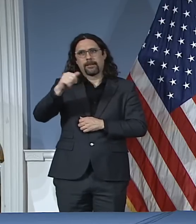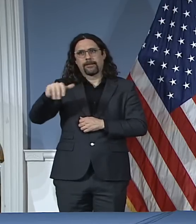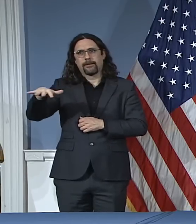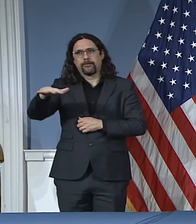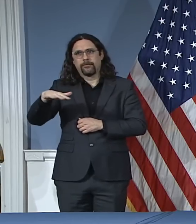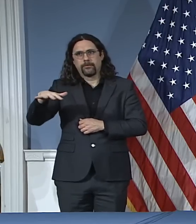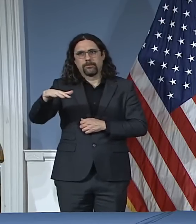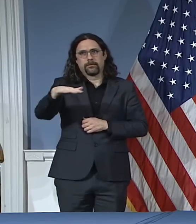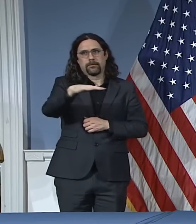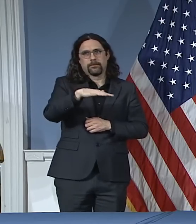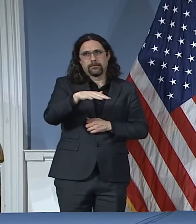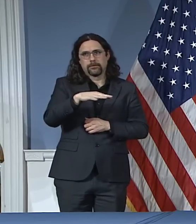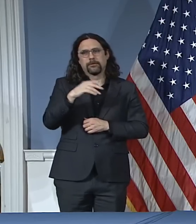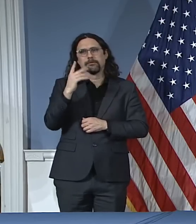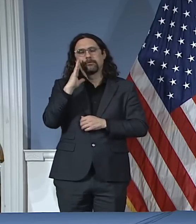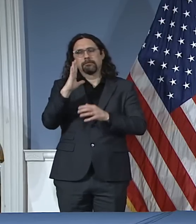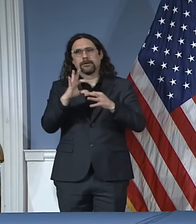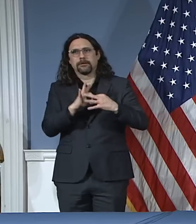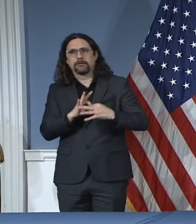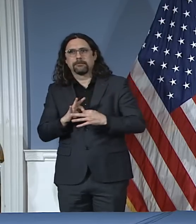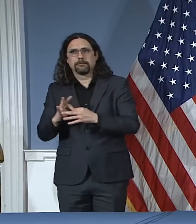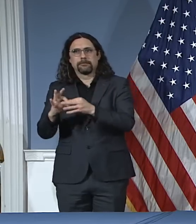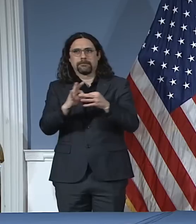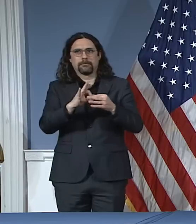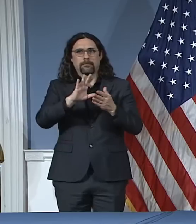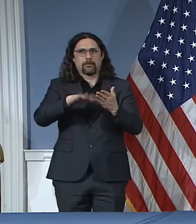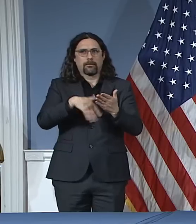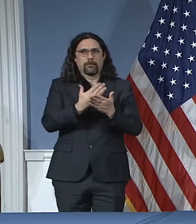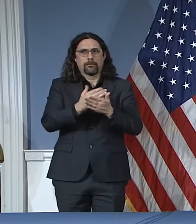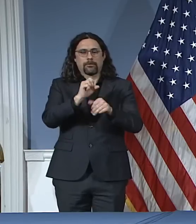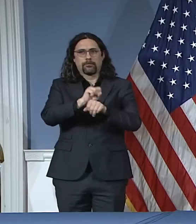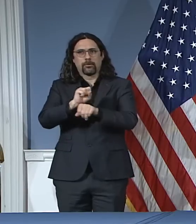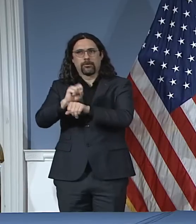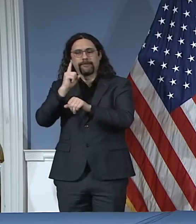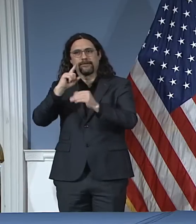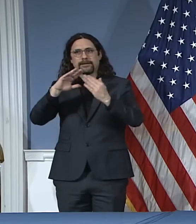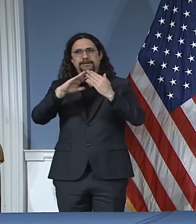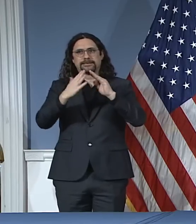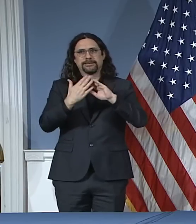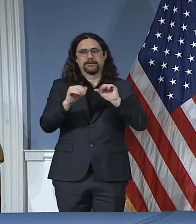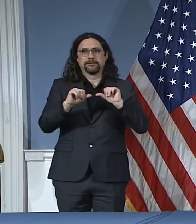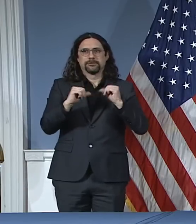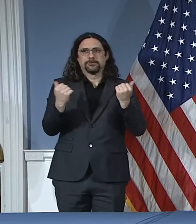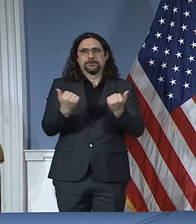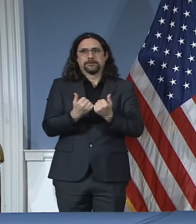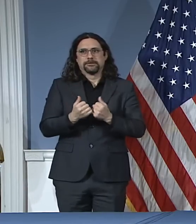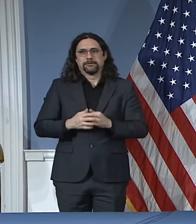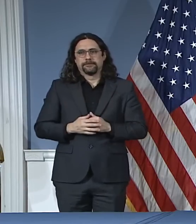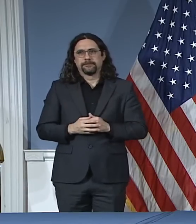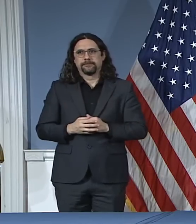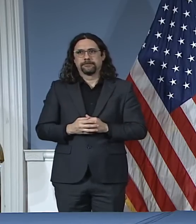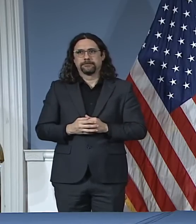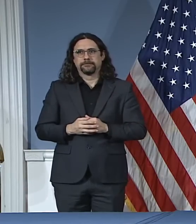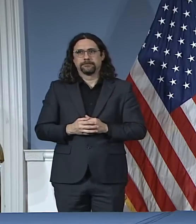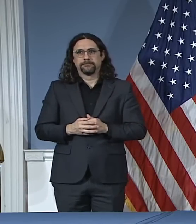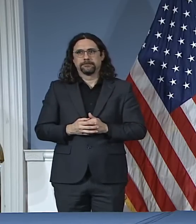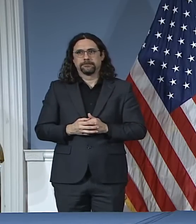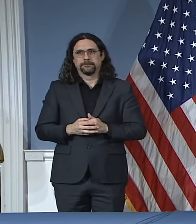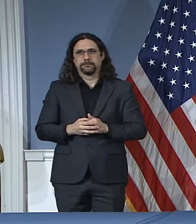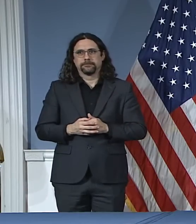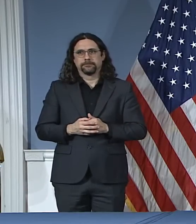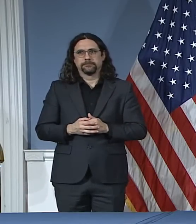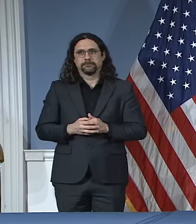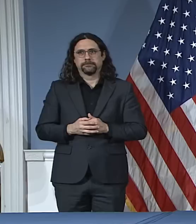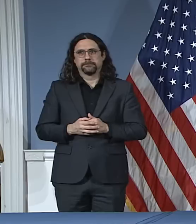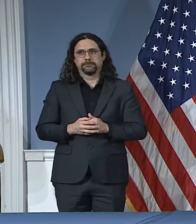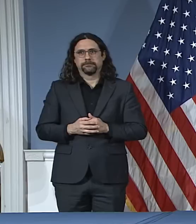city agencies. We, all of us, even though we're working remotely from each other in many cases, we are